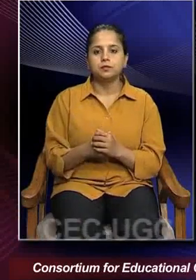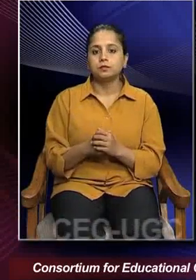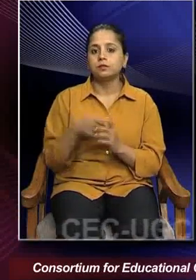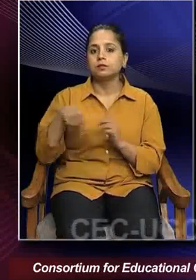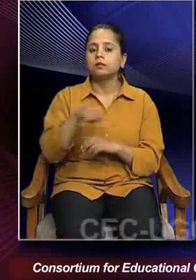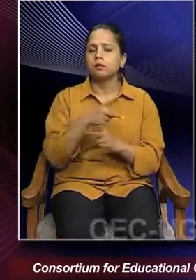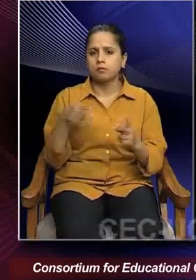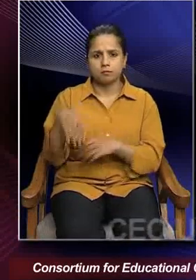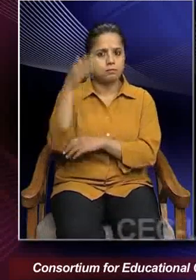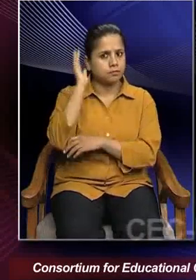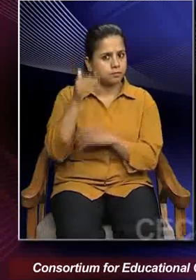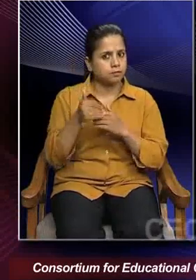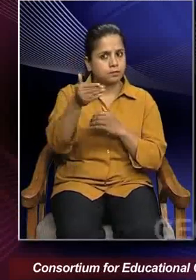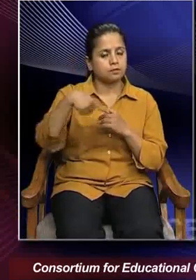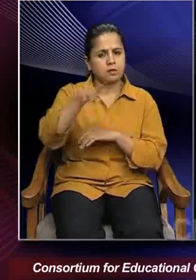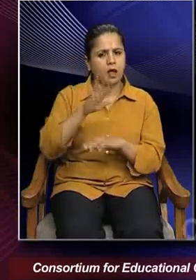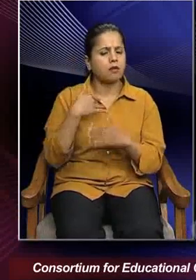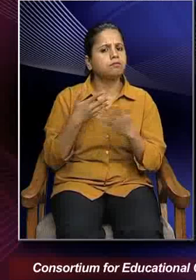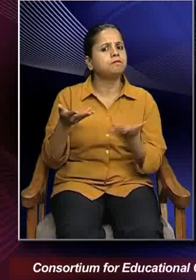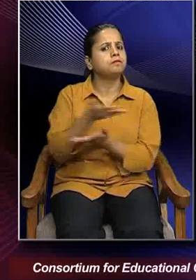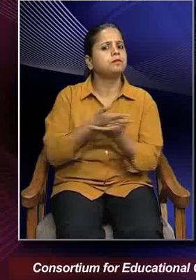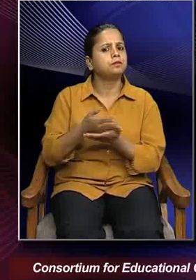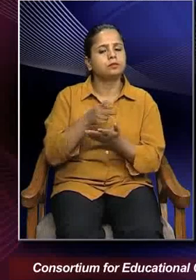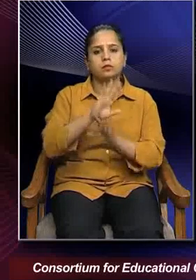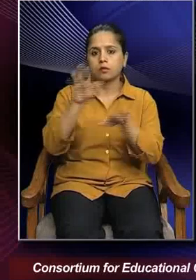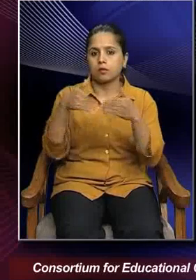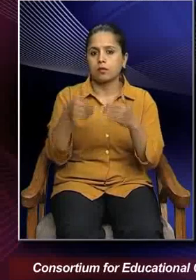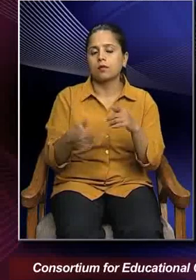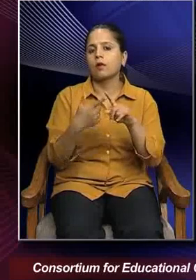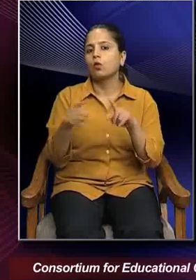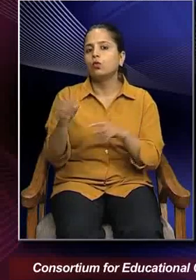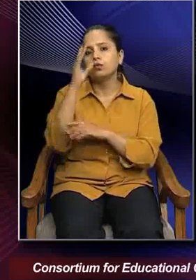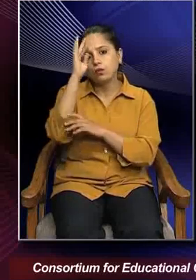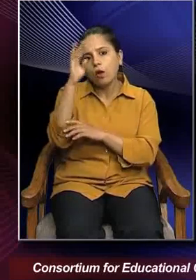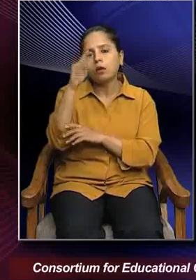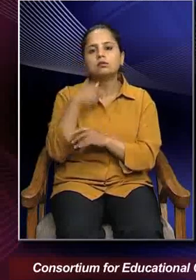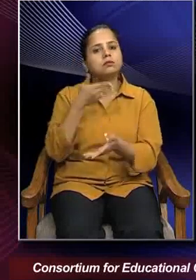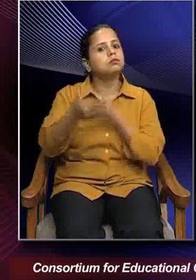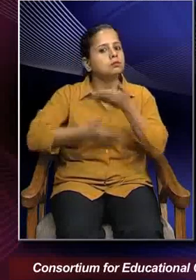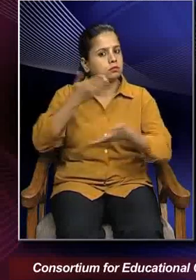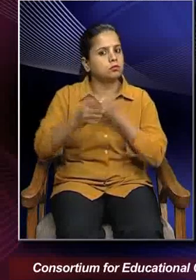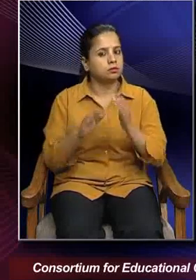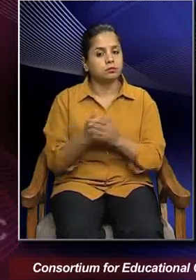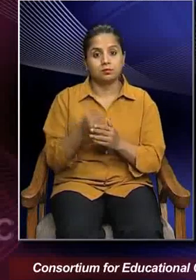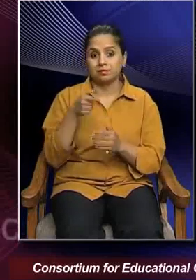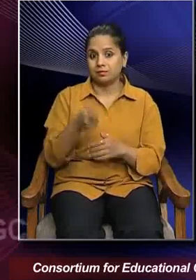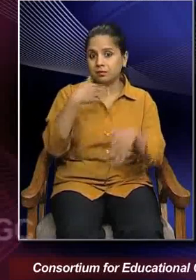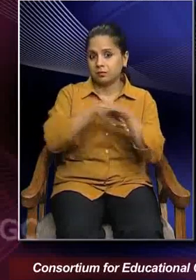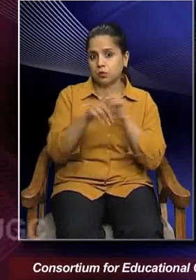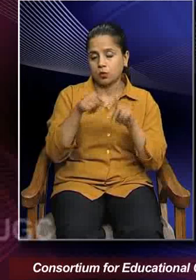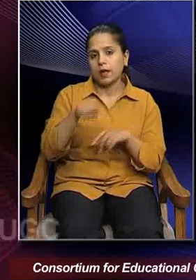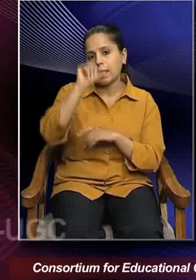lecture series, we have been discussing an introduction to philosophy. And in that, we are doing